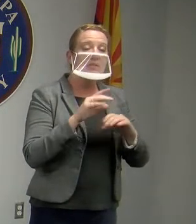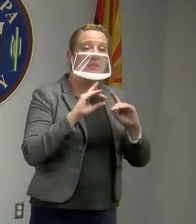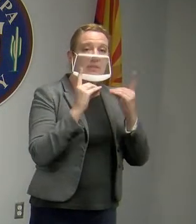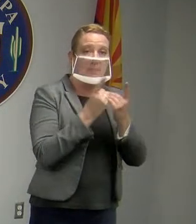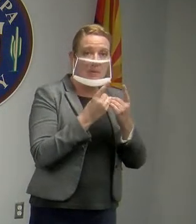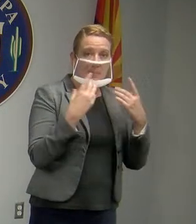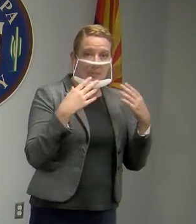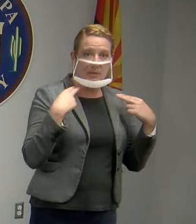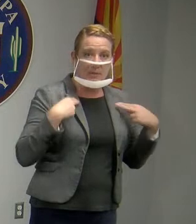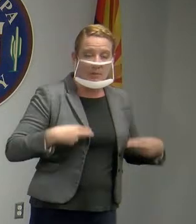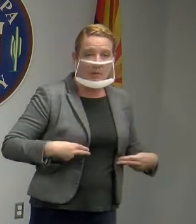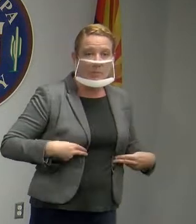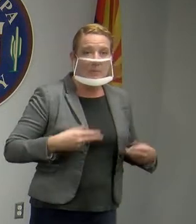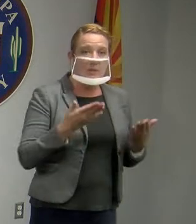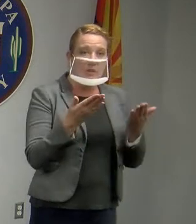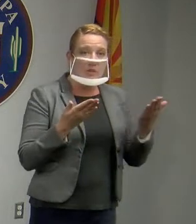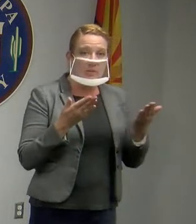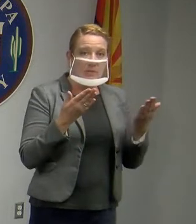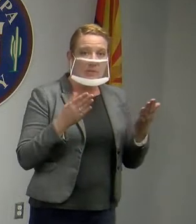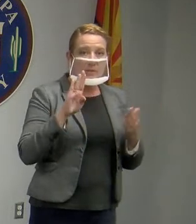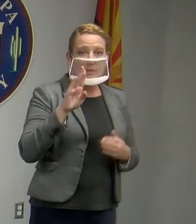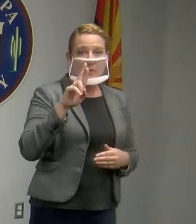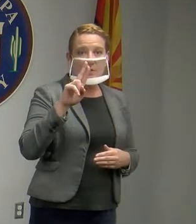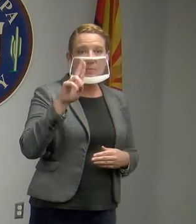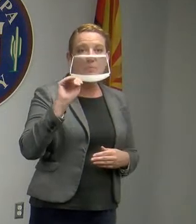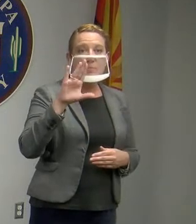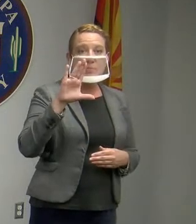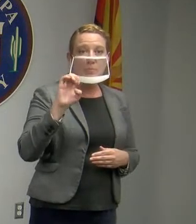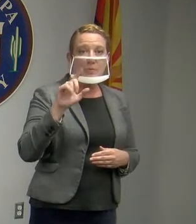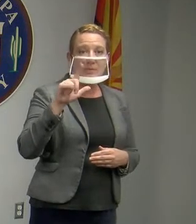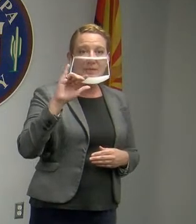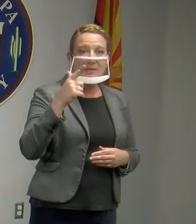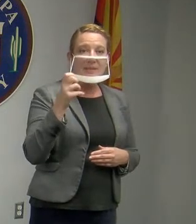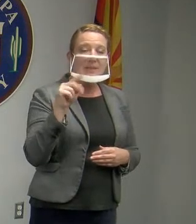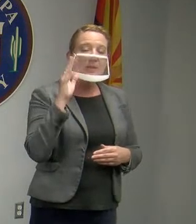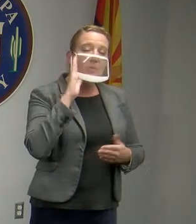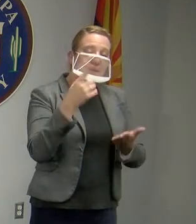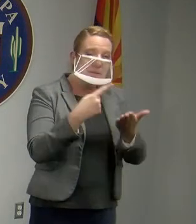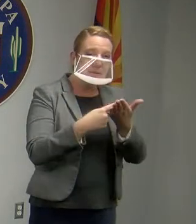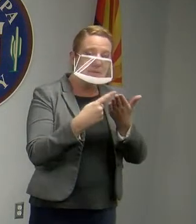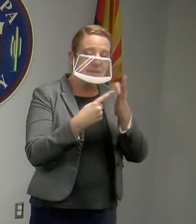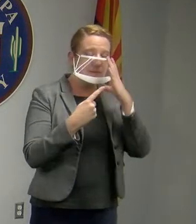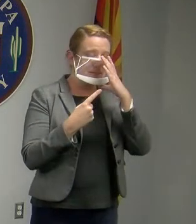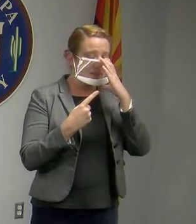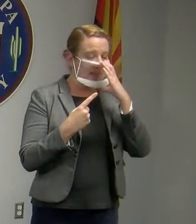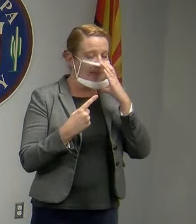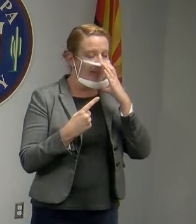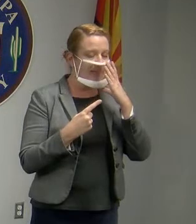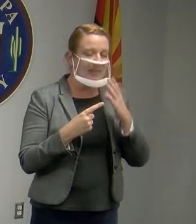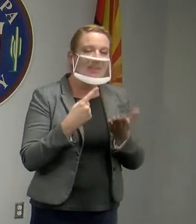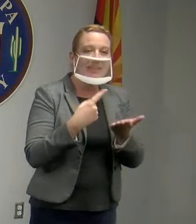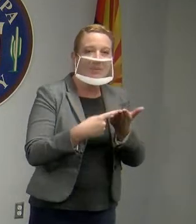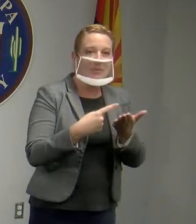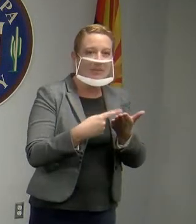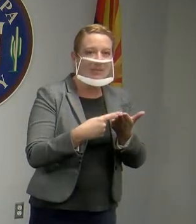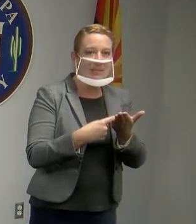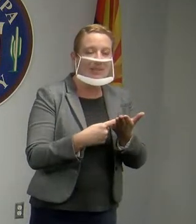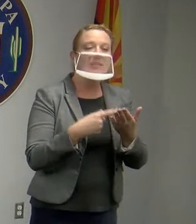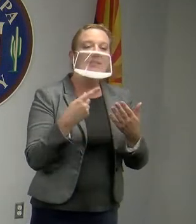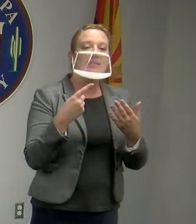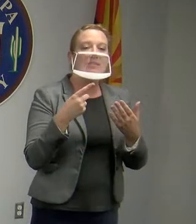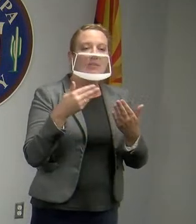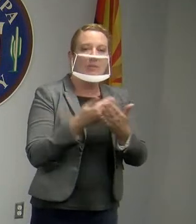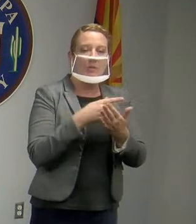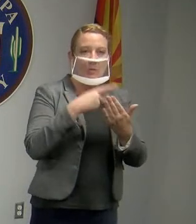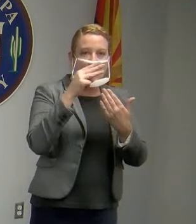Human Services, Bruce Liggett, will explain the rental assistance program that just launched on Monday. We have a lot of partners involved in this,